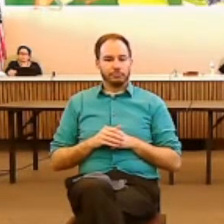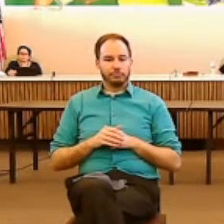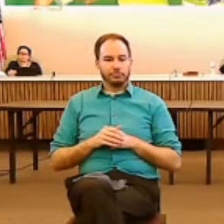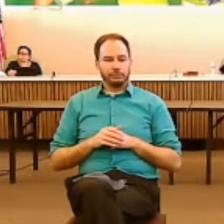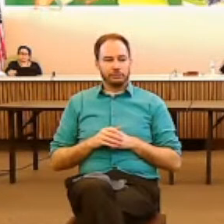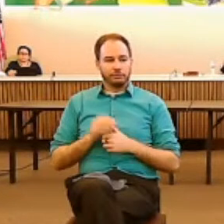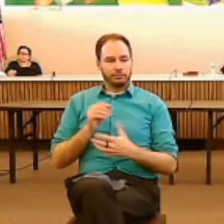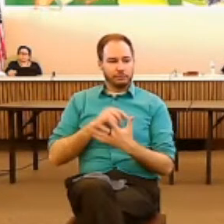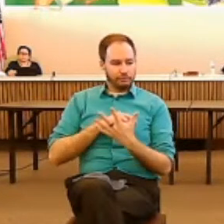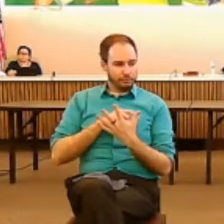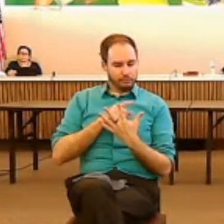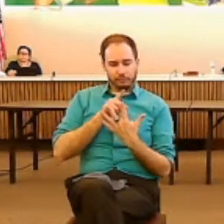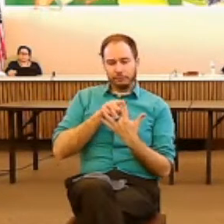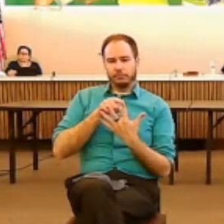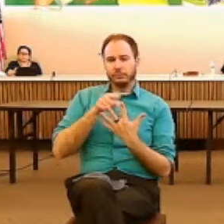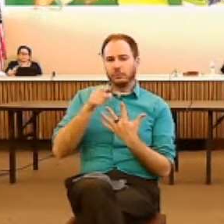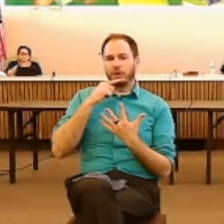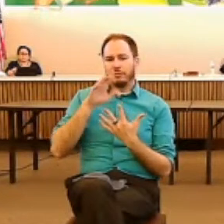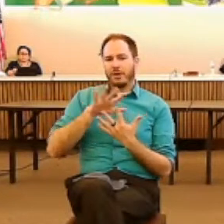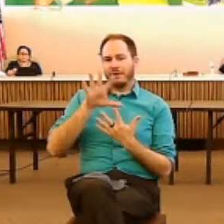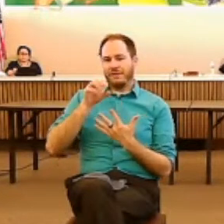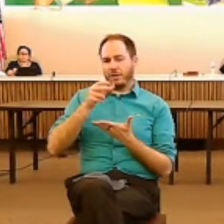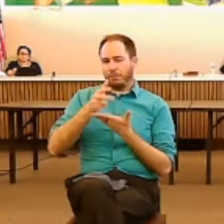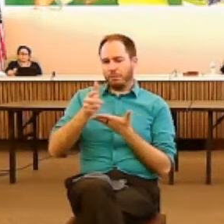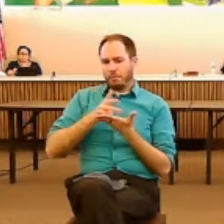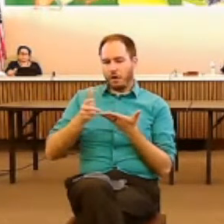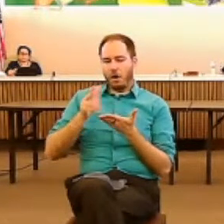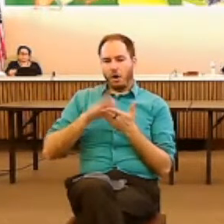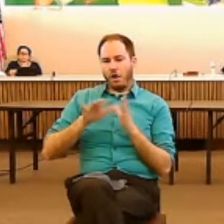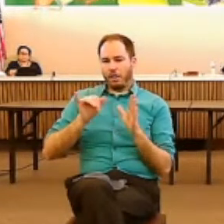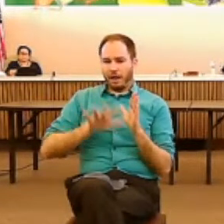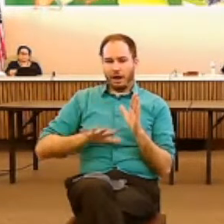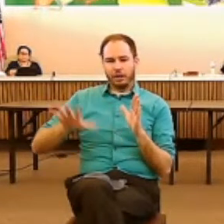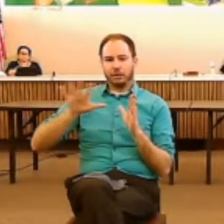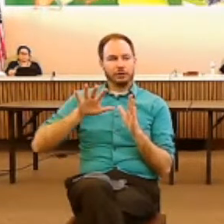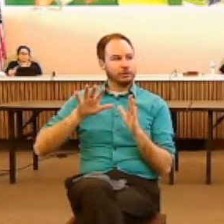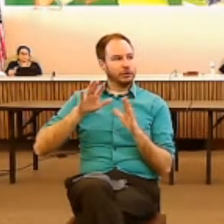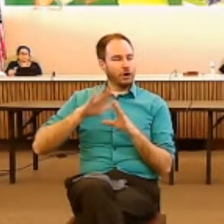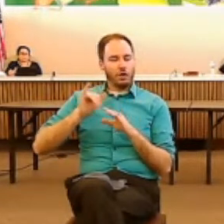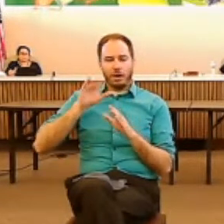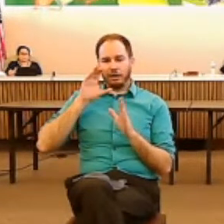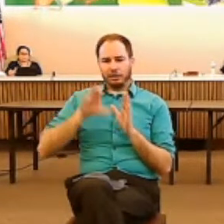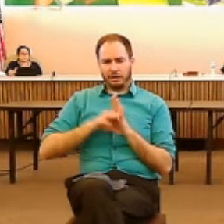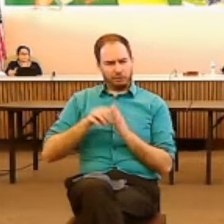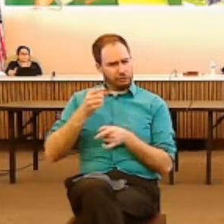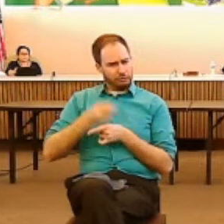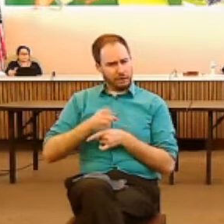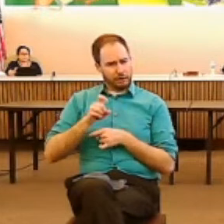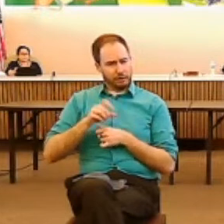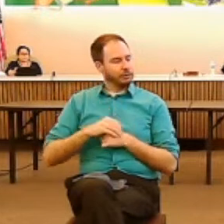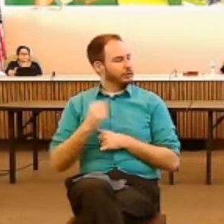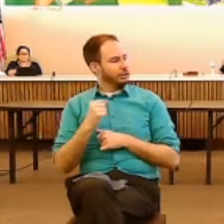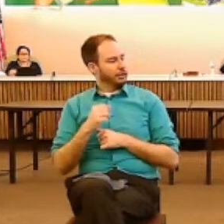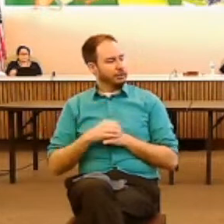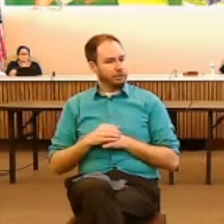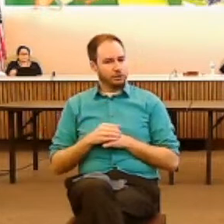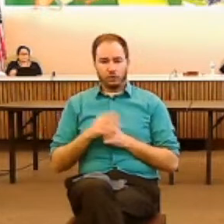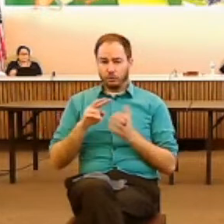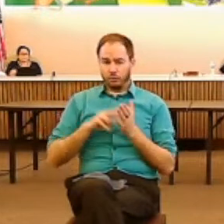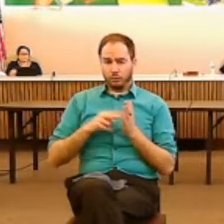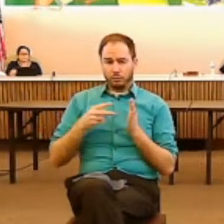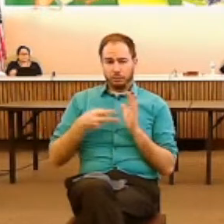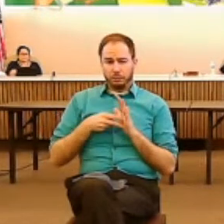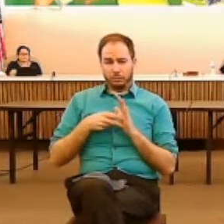You have about 50 parking spaces there on that site, shown on a diagram. Is that correct? Yes, sir. So you're going